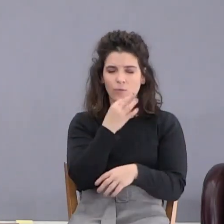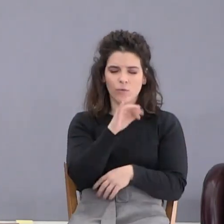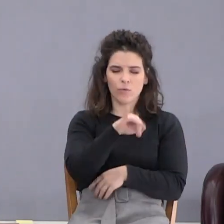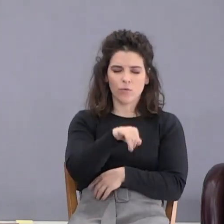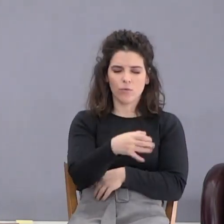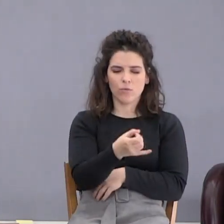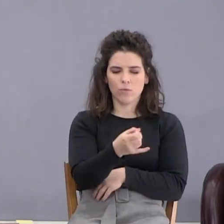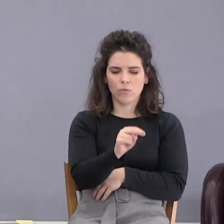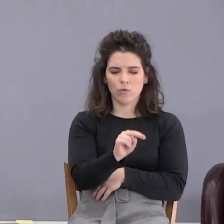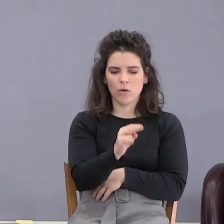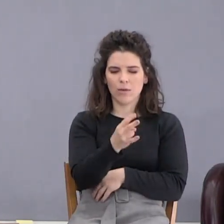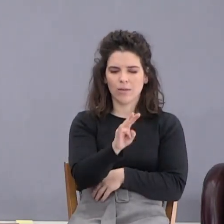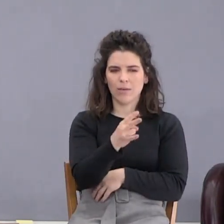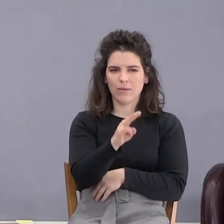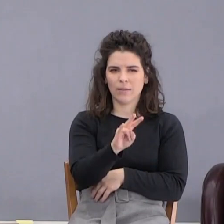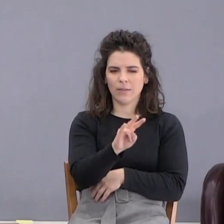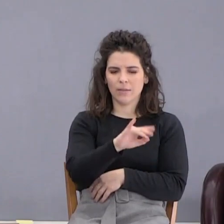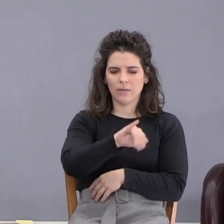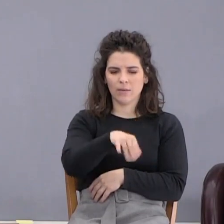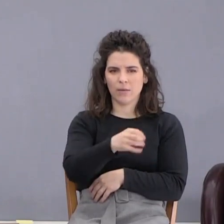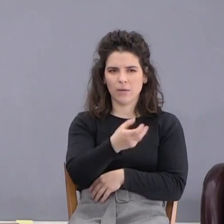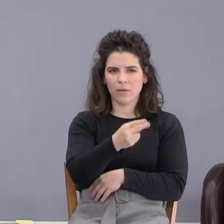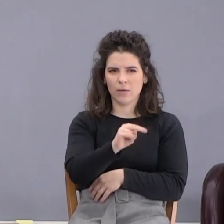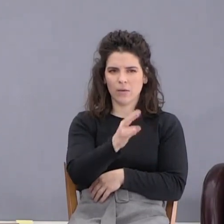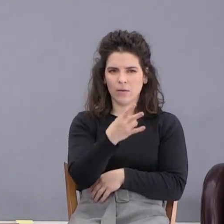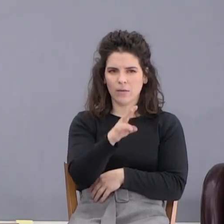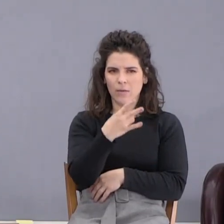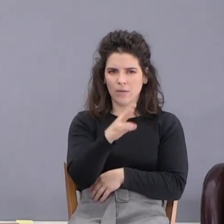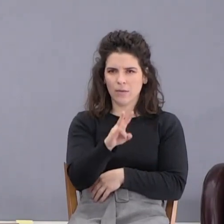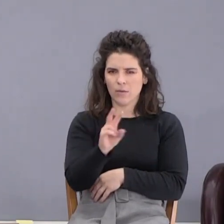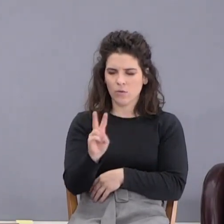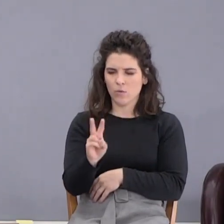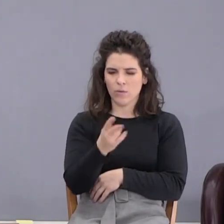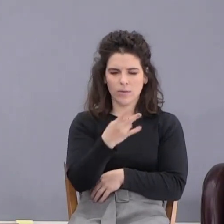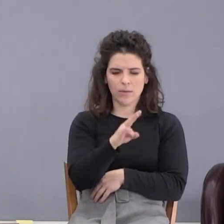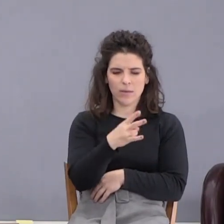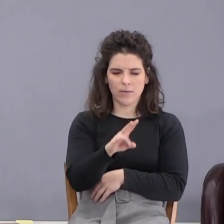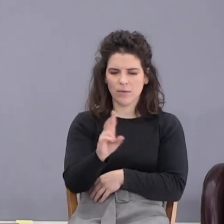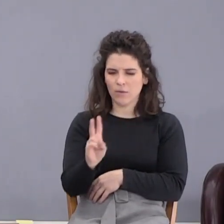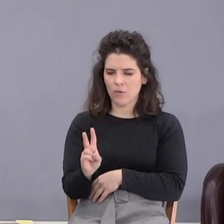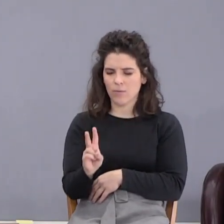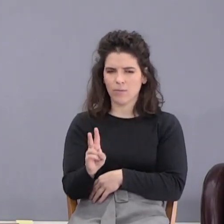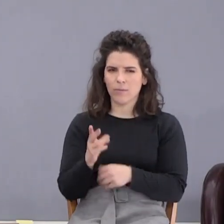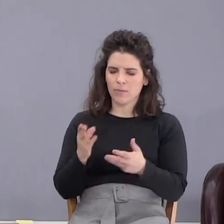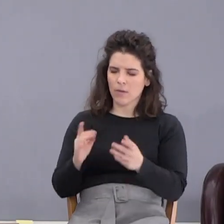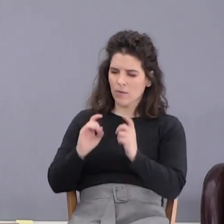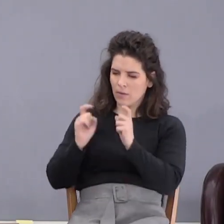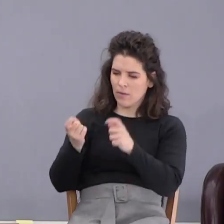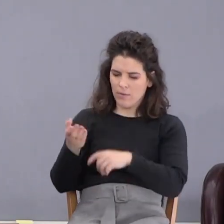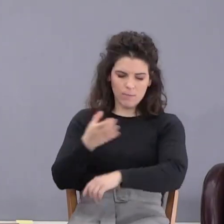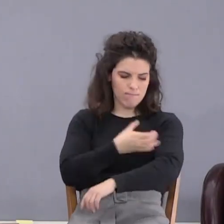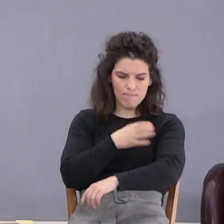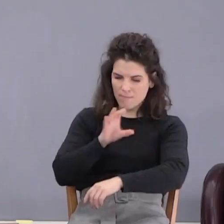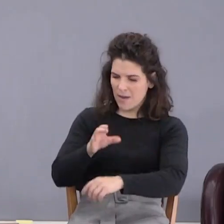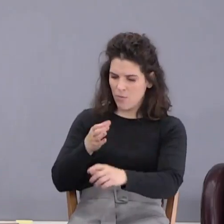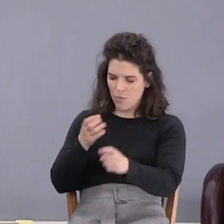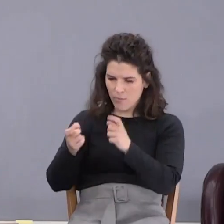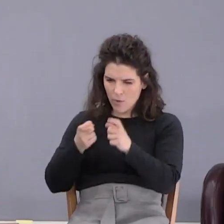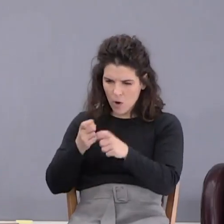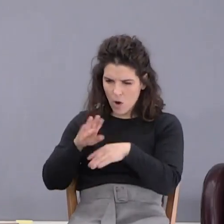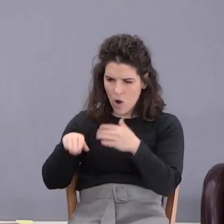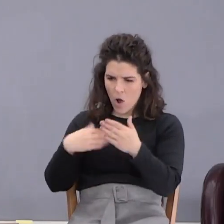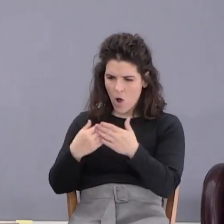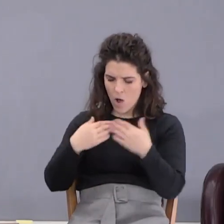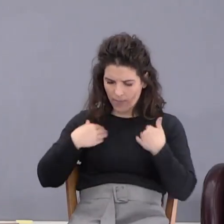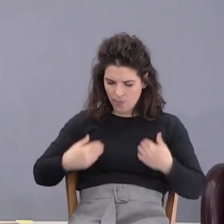17, notice there at verse 2. John chapter 17, verse 2. As thou hast given him power over all flesh, that he